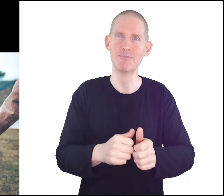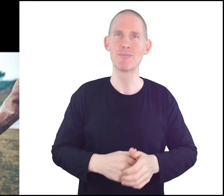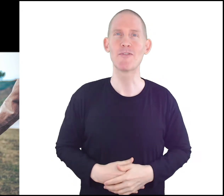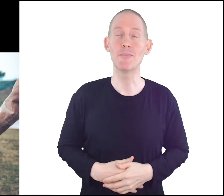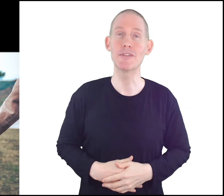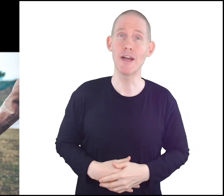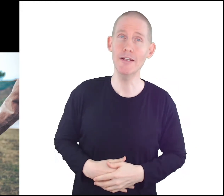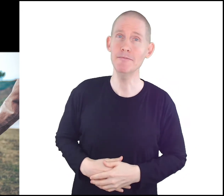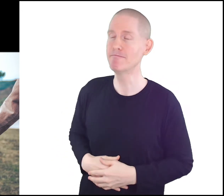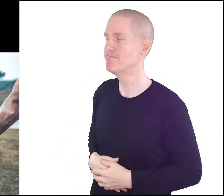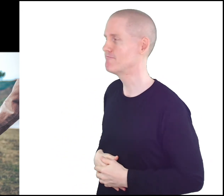From the side.